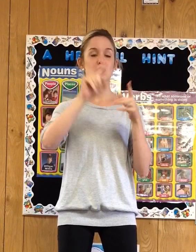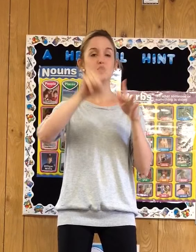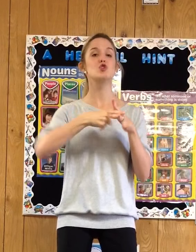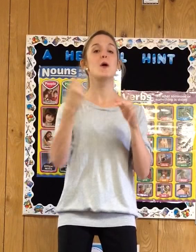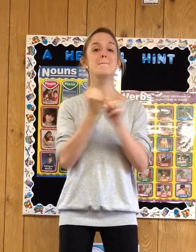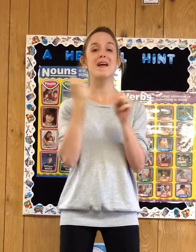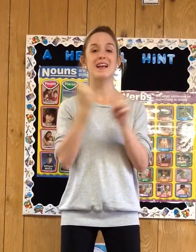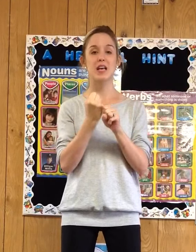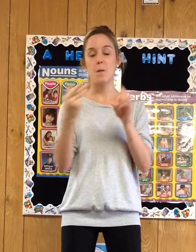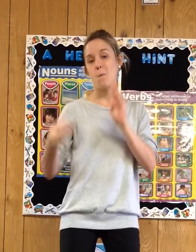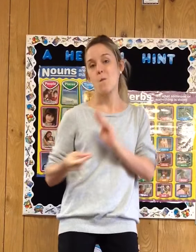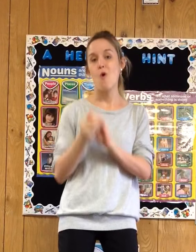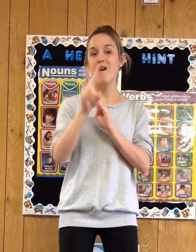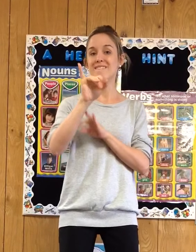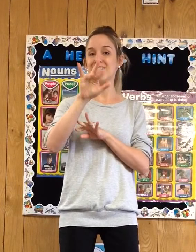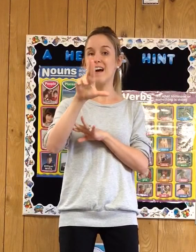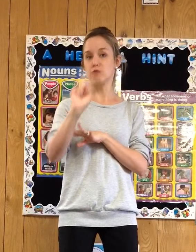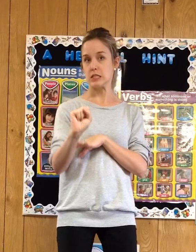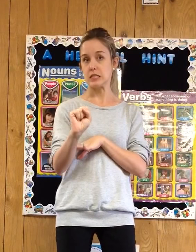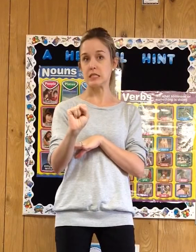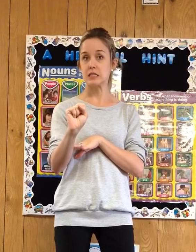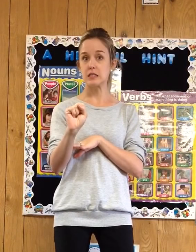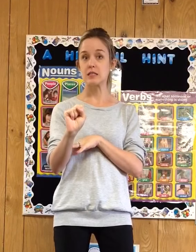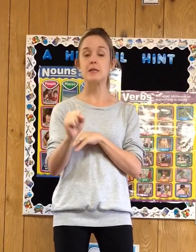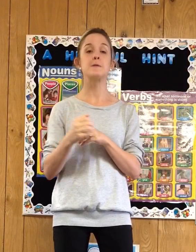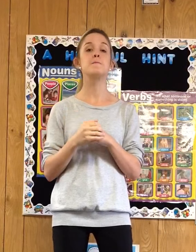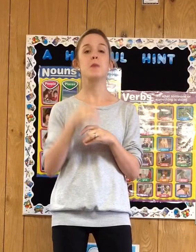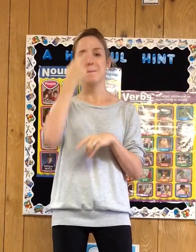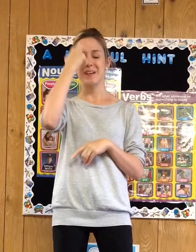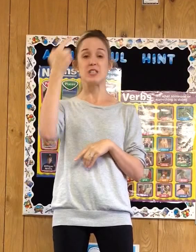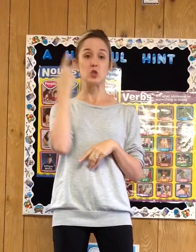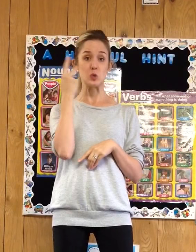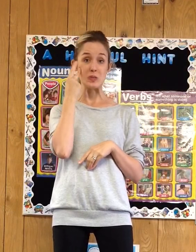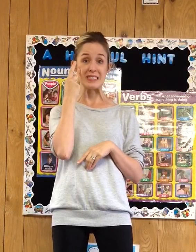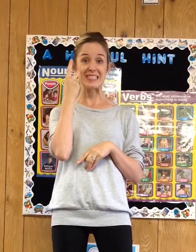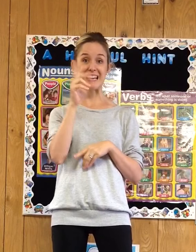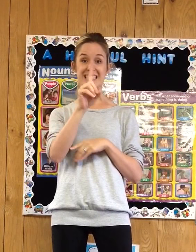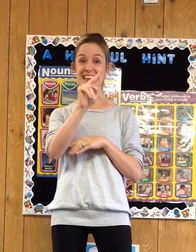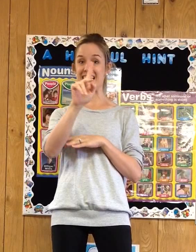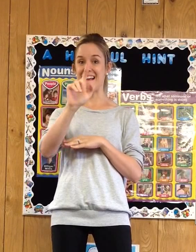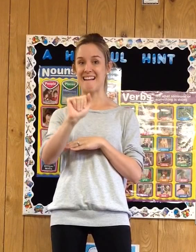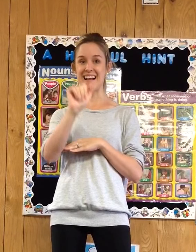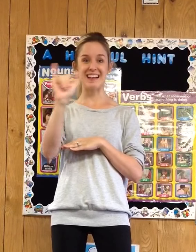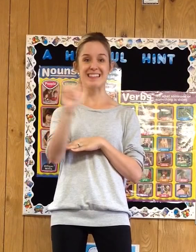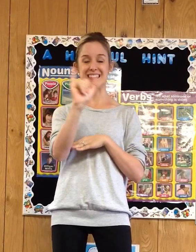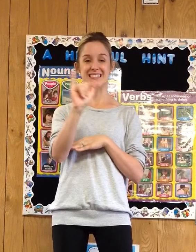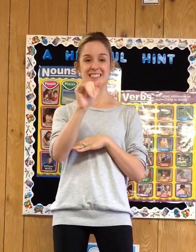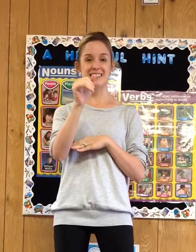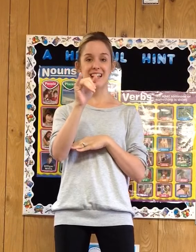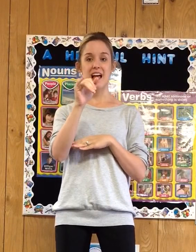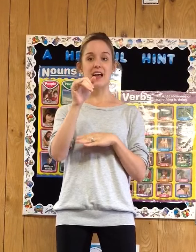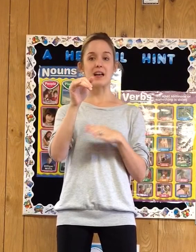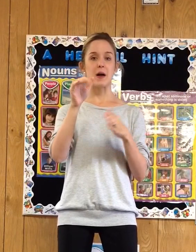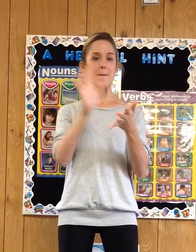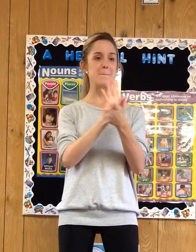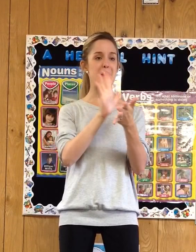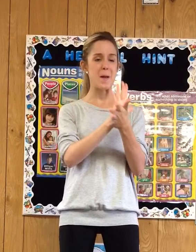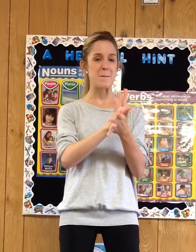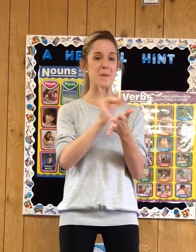making more viruses. Because you see, DNA is like a blueprint that tells living things what